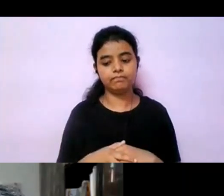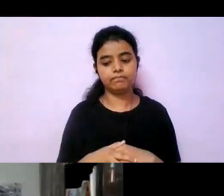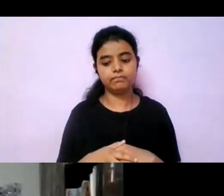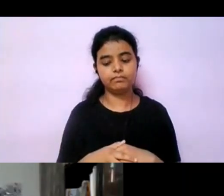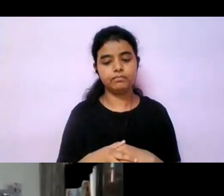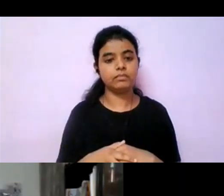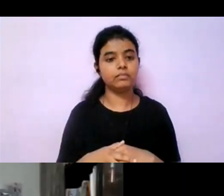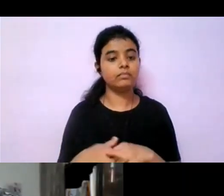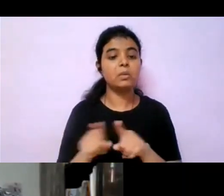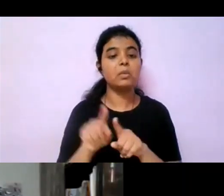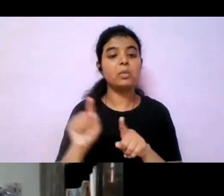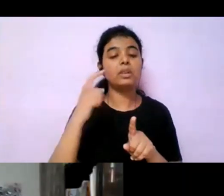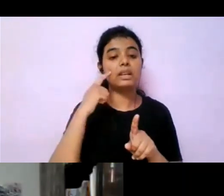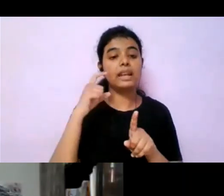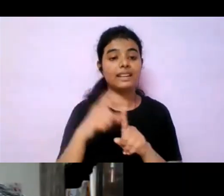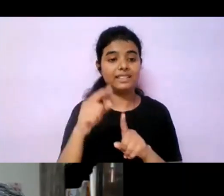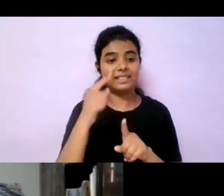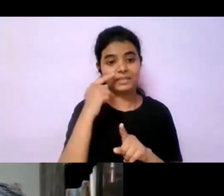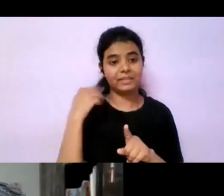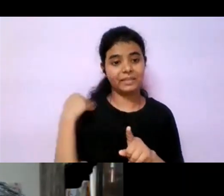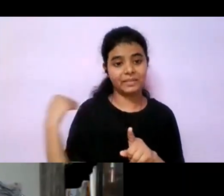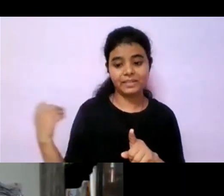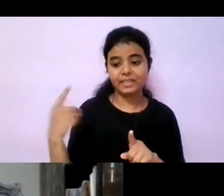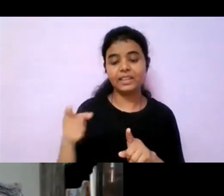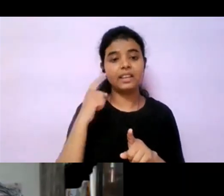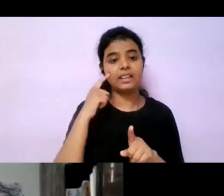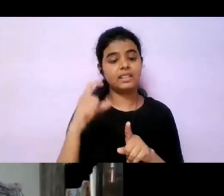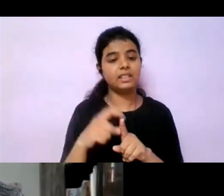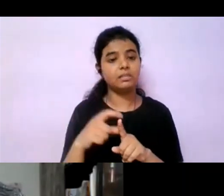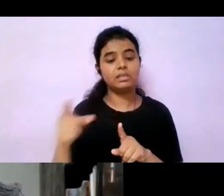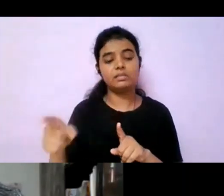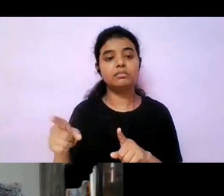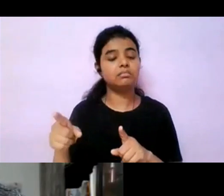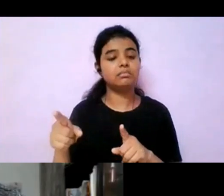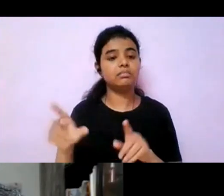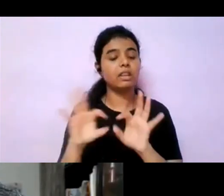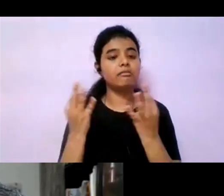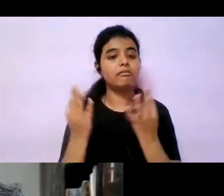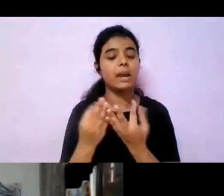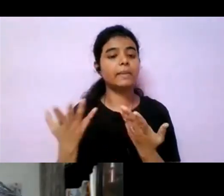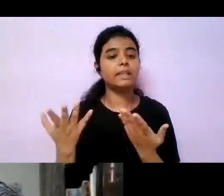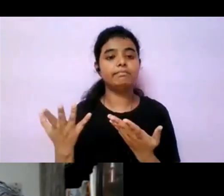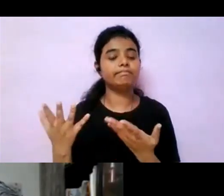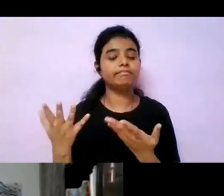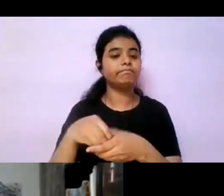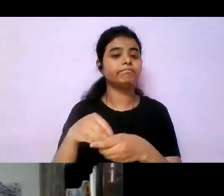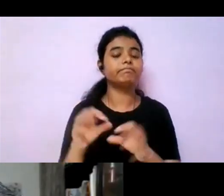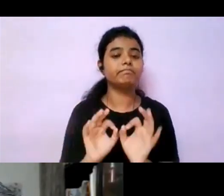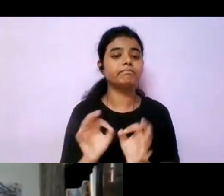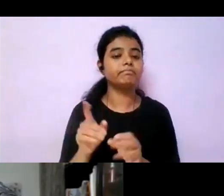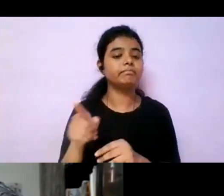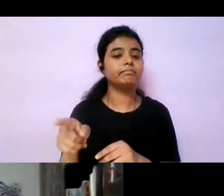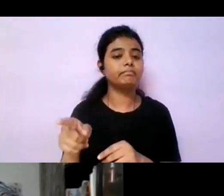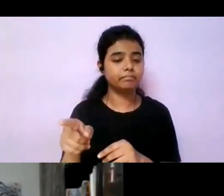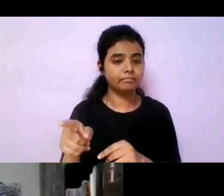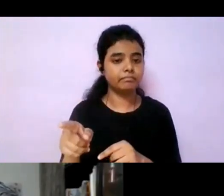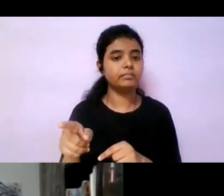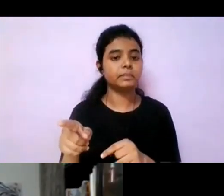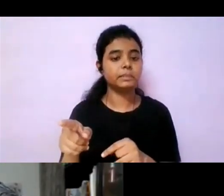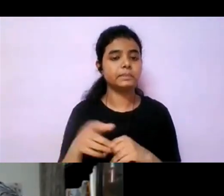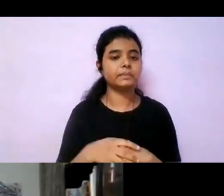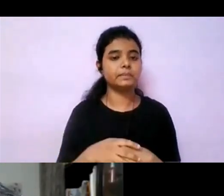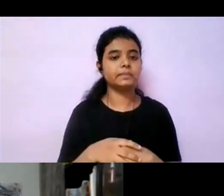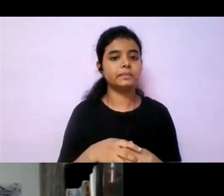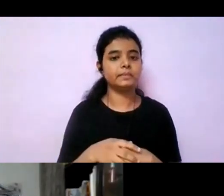his disability, being a male and a disabled. So the brunt of